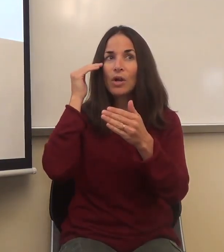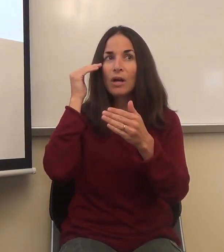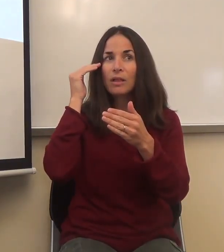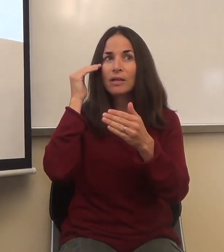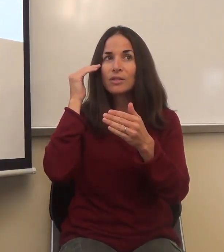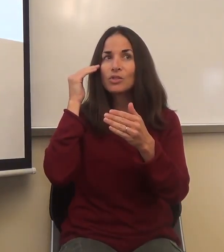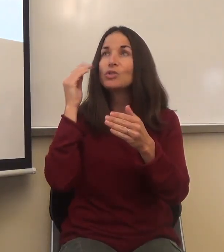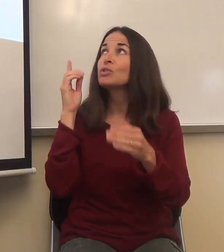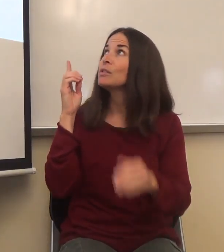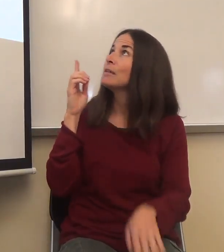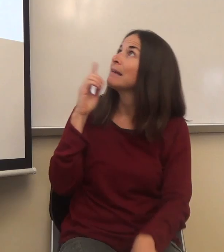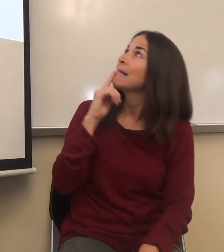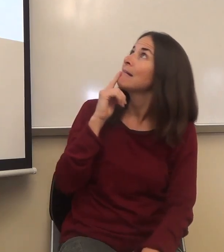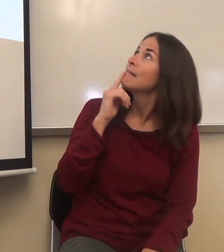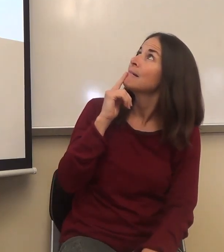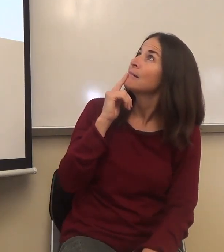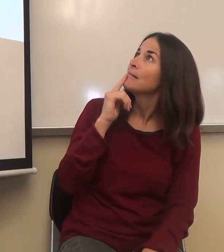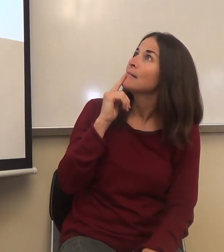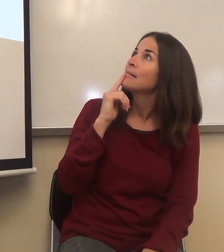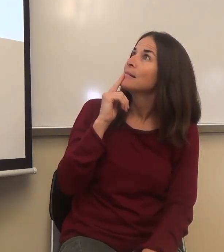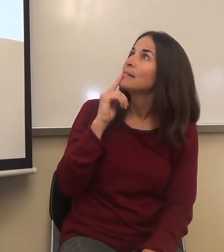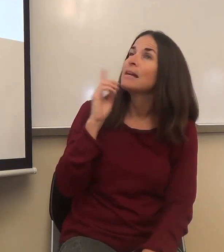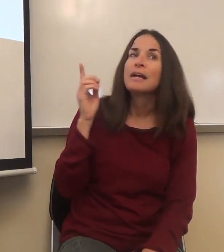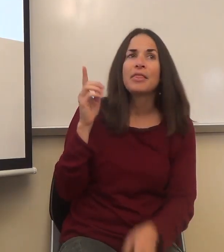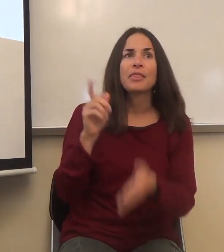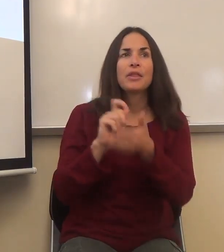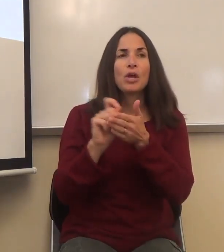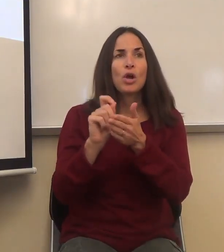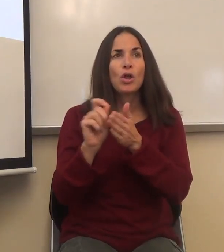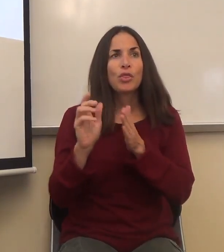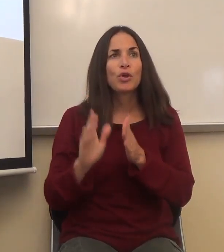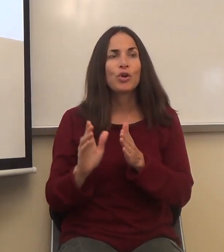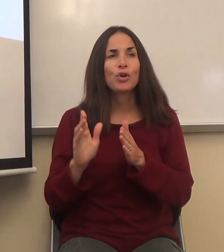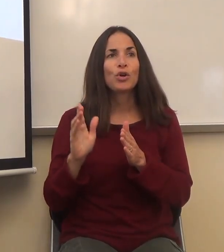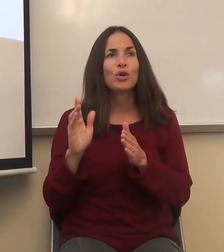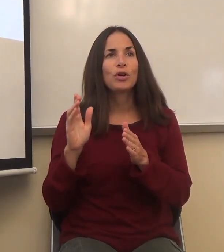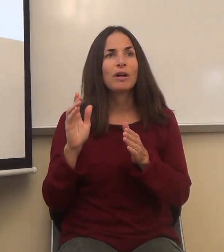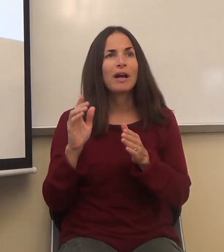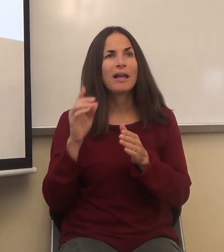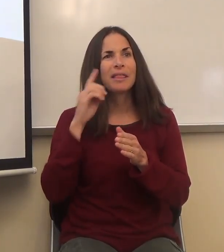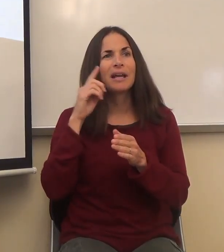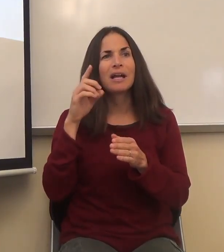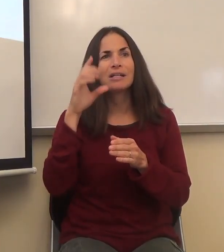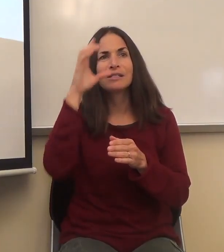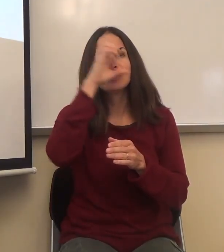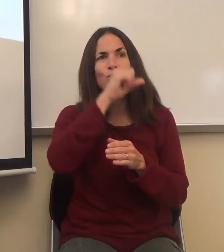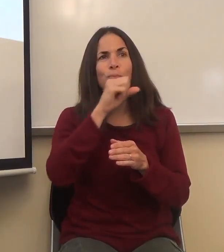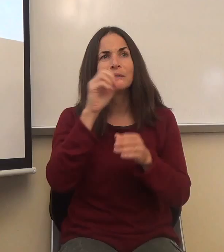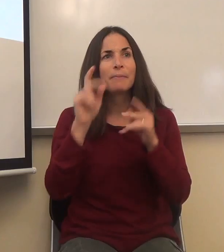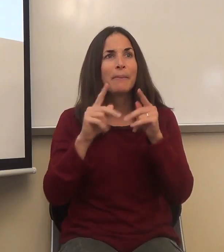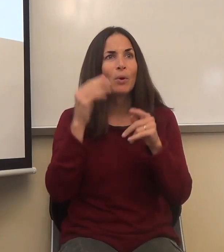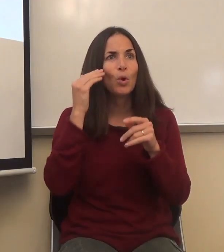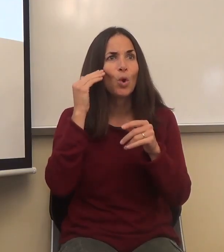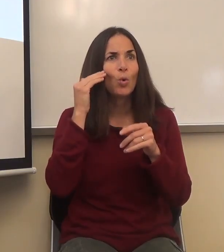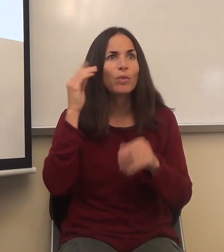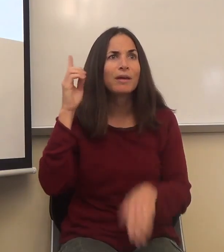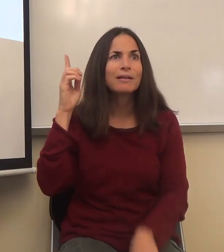interpretation of this is that she tends to think that people have more prior knowledge than